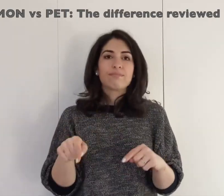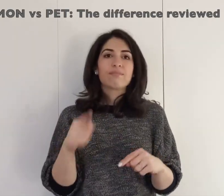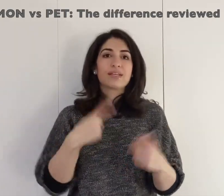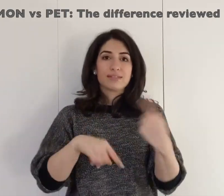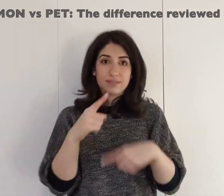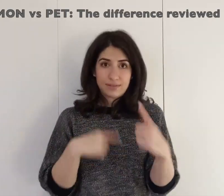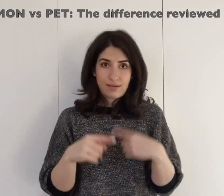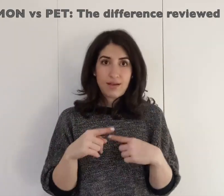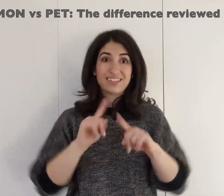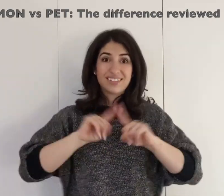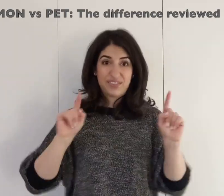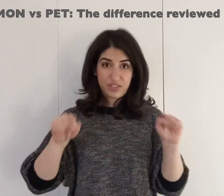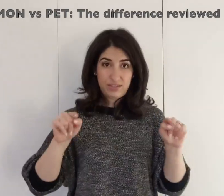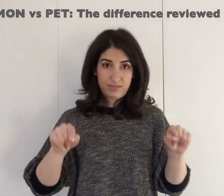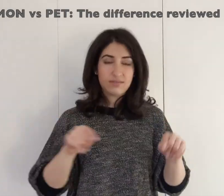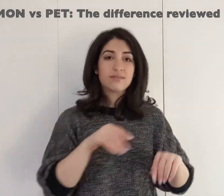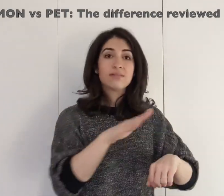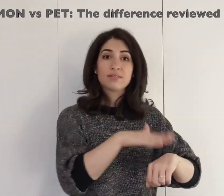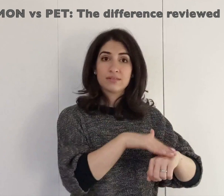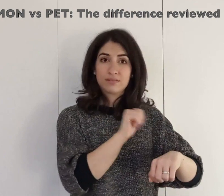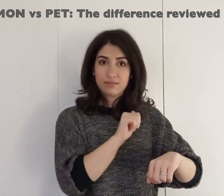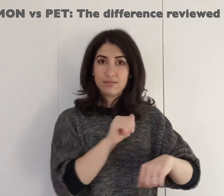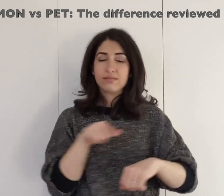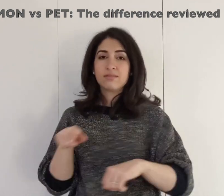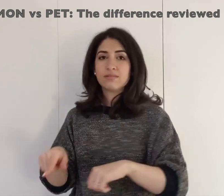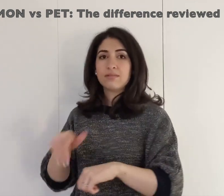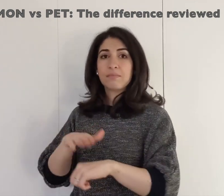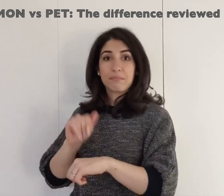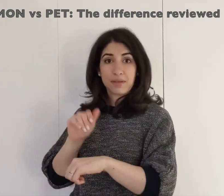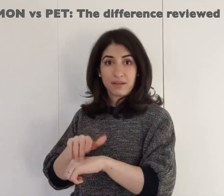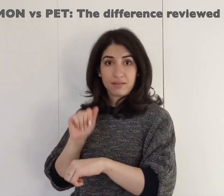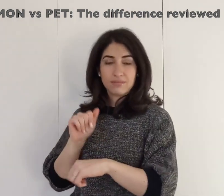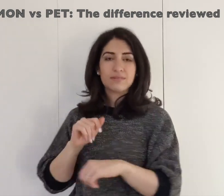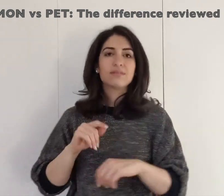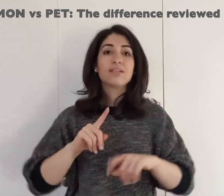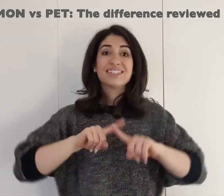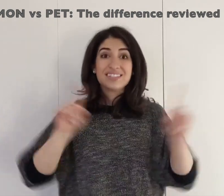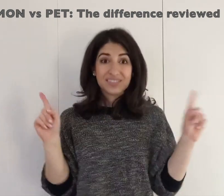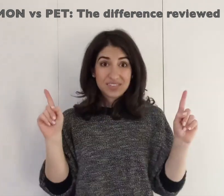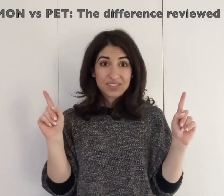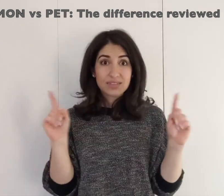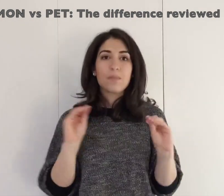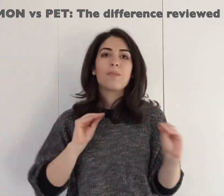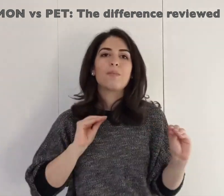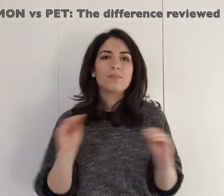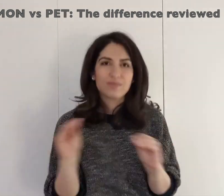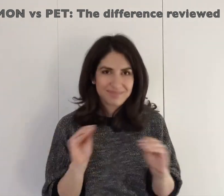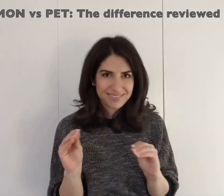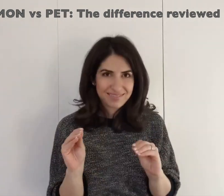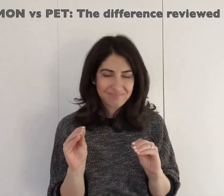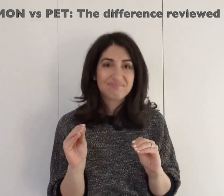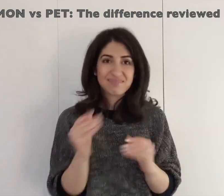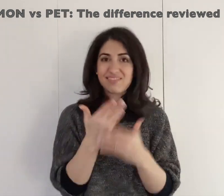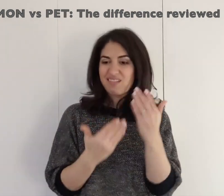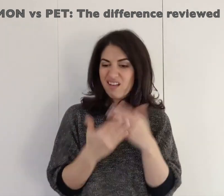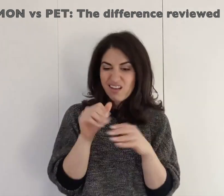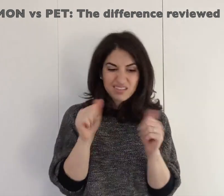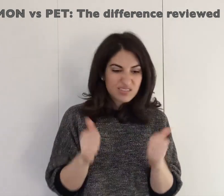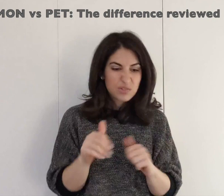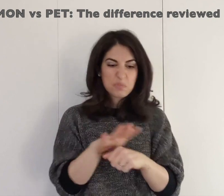So the point is that the signs are different. Summon versus pet, the difference is movement.